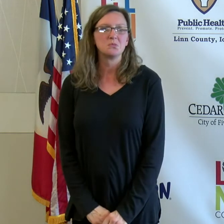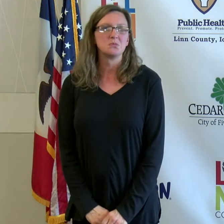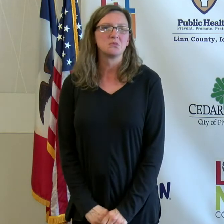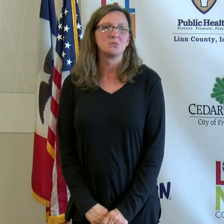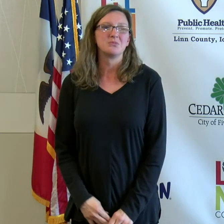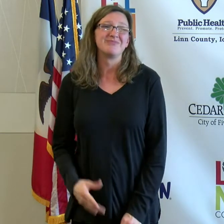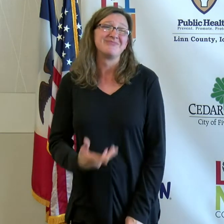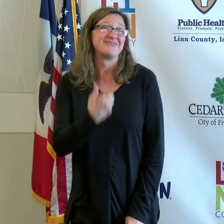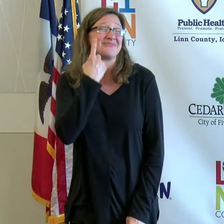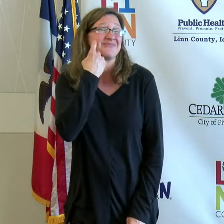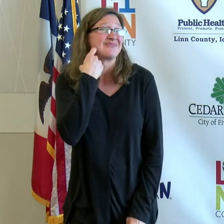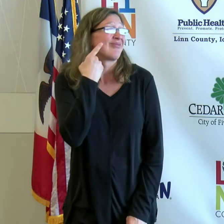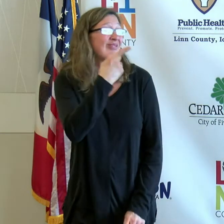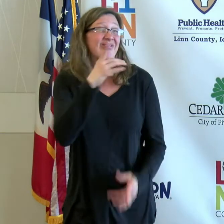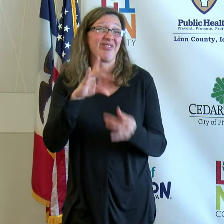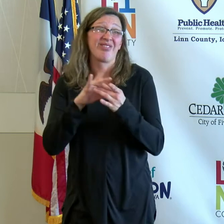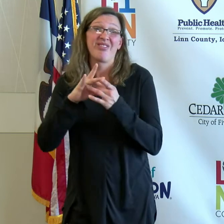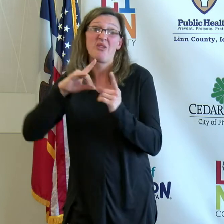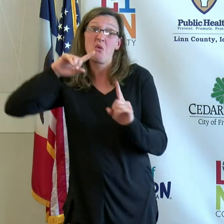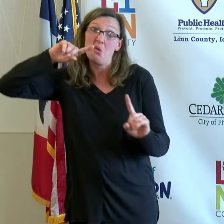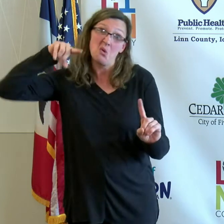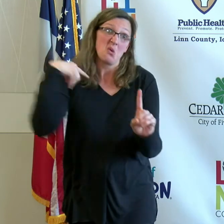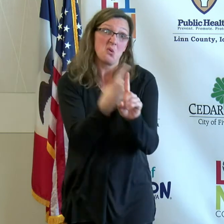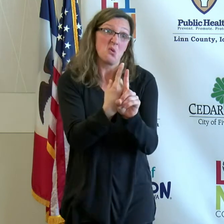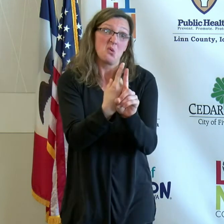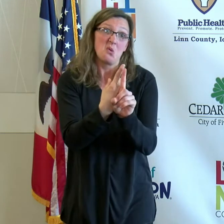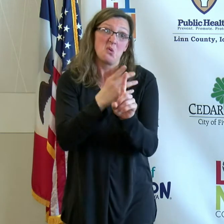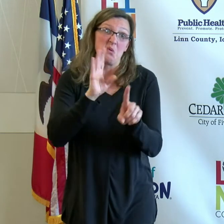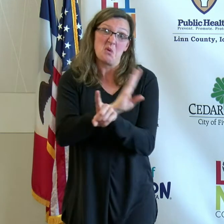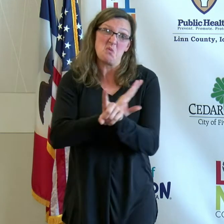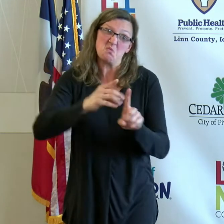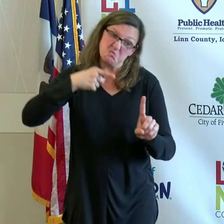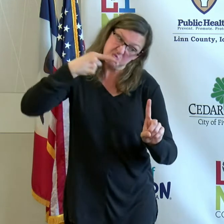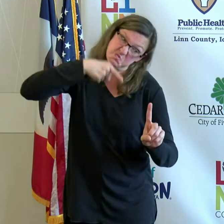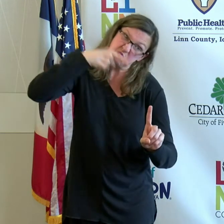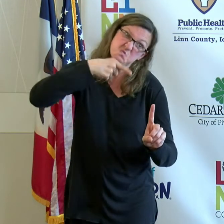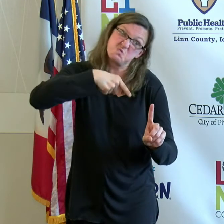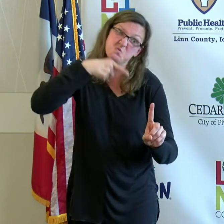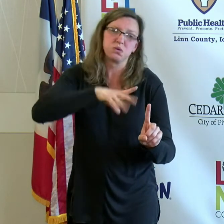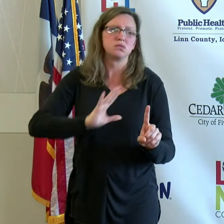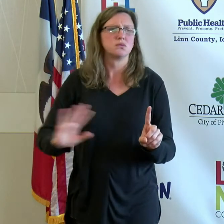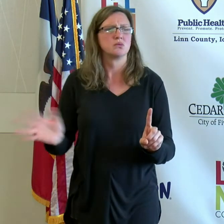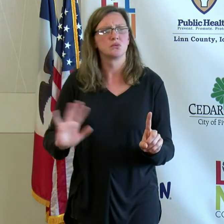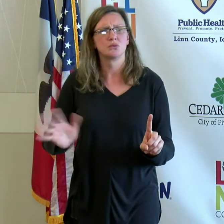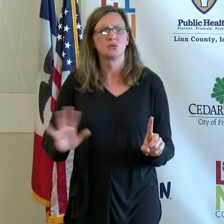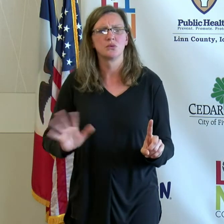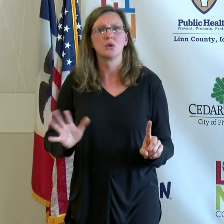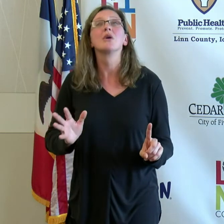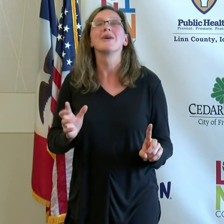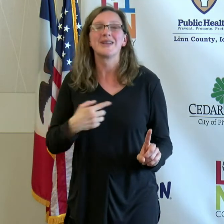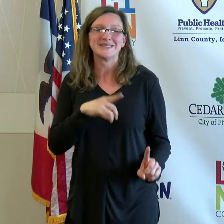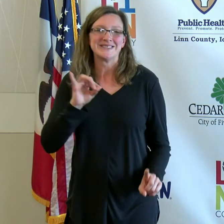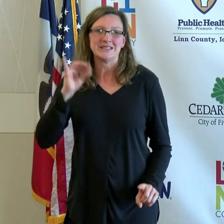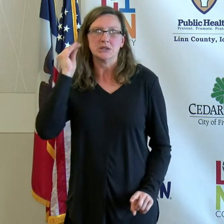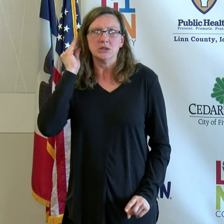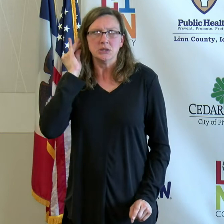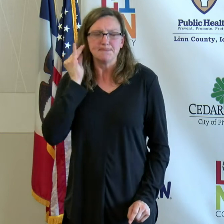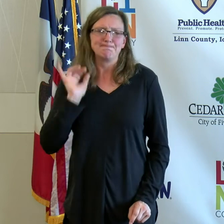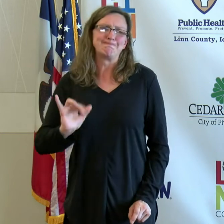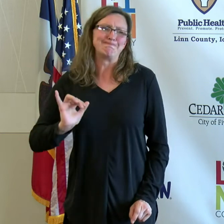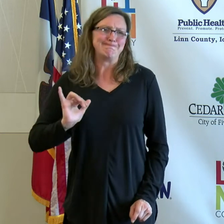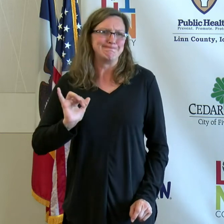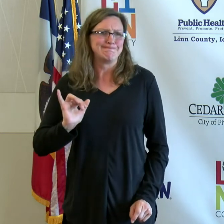right now, but I can tell you an area of concern for me and others is large businesses